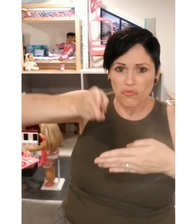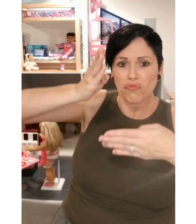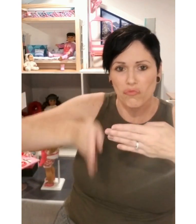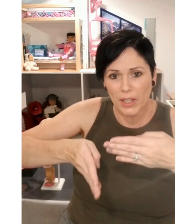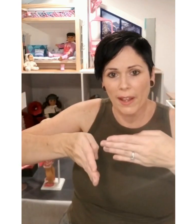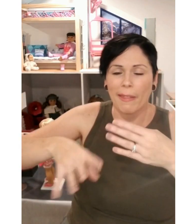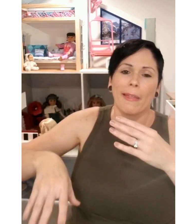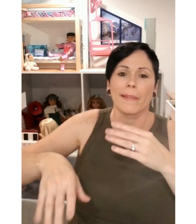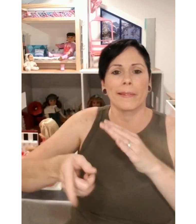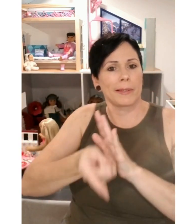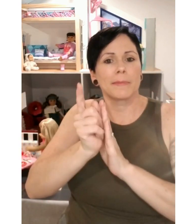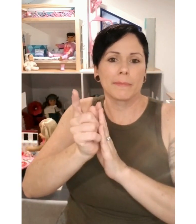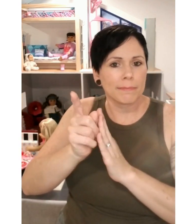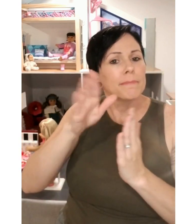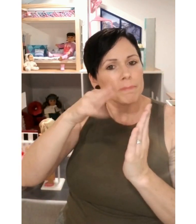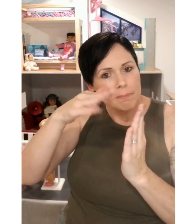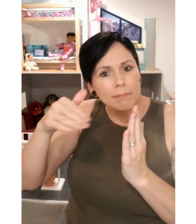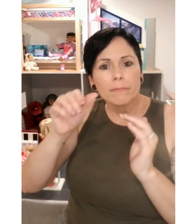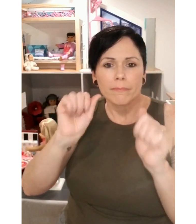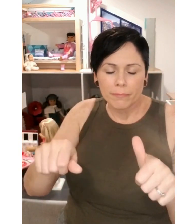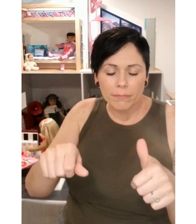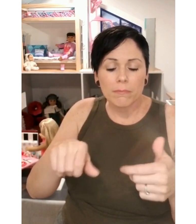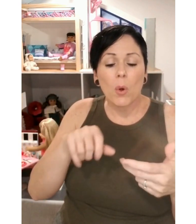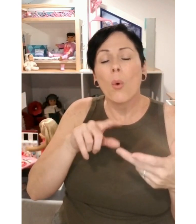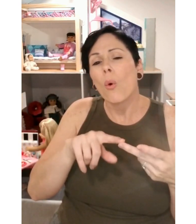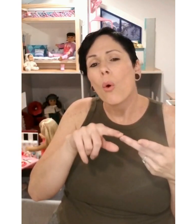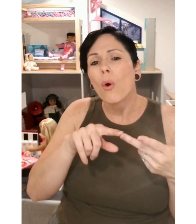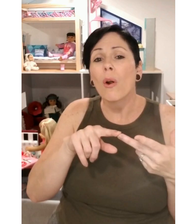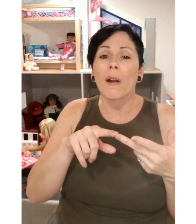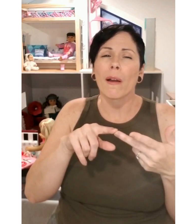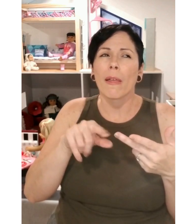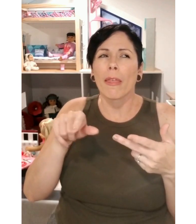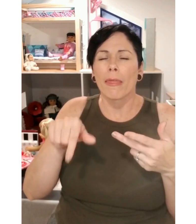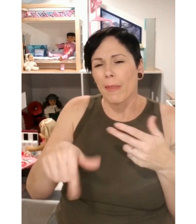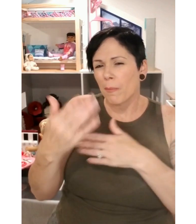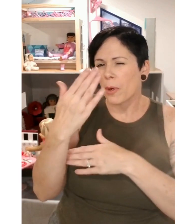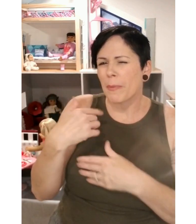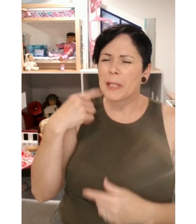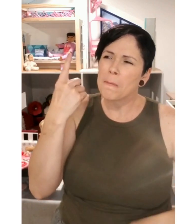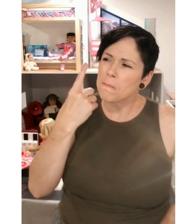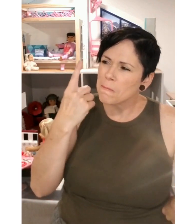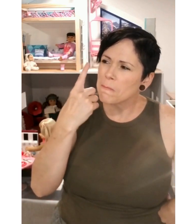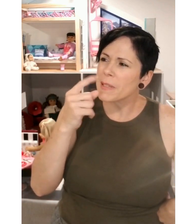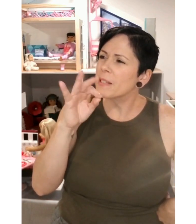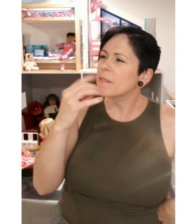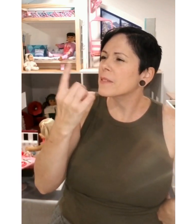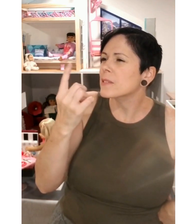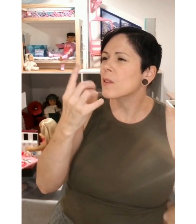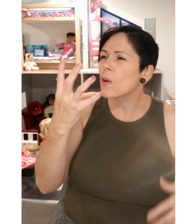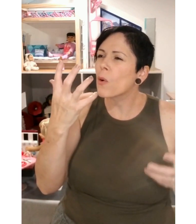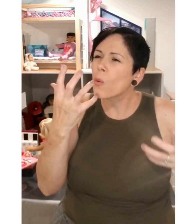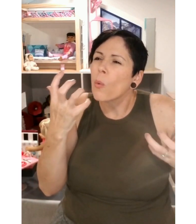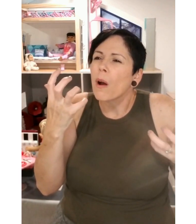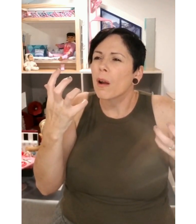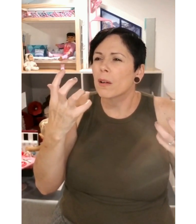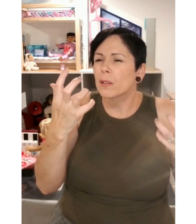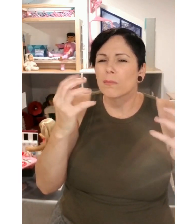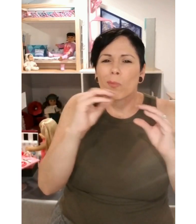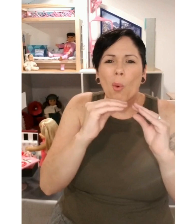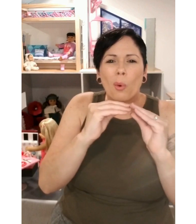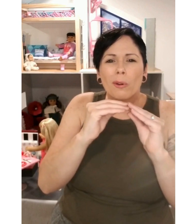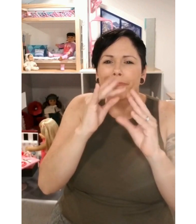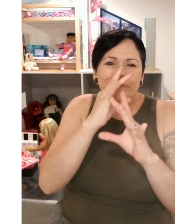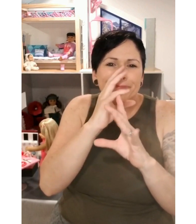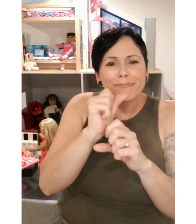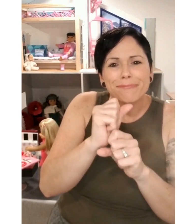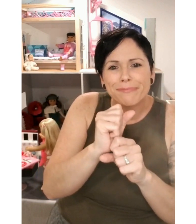it. Or I thought this morning if somebody had, really wanted to add some kind of more